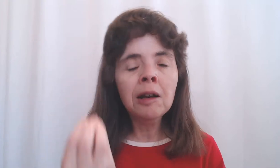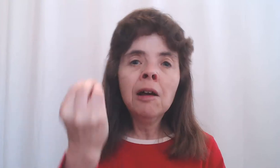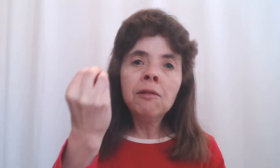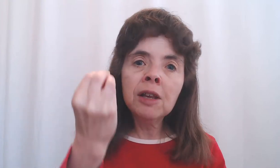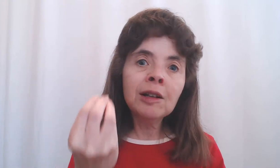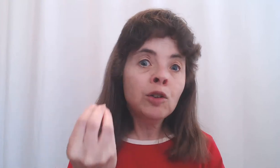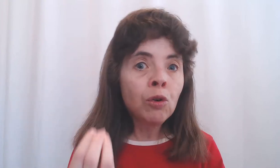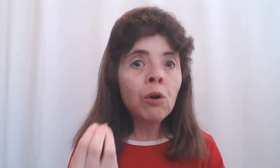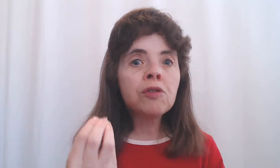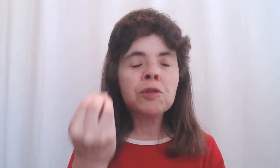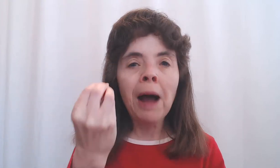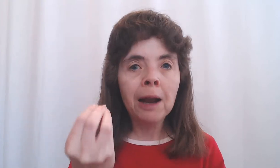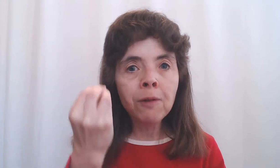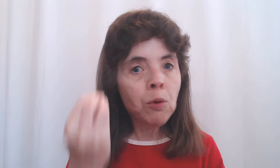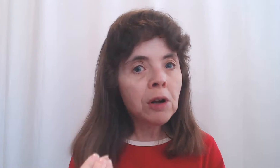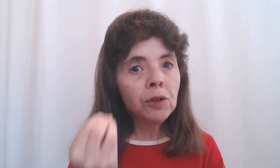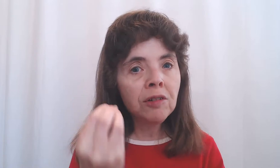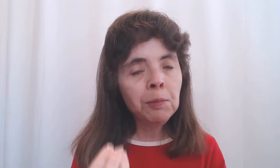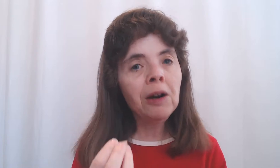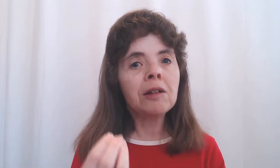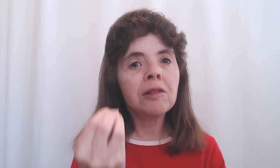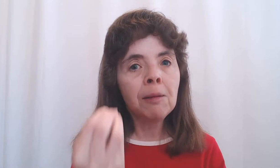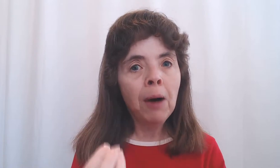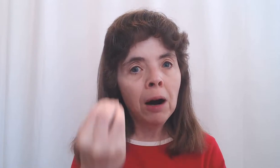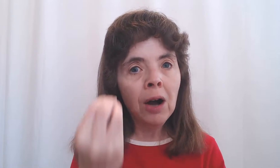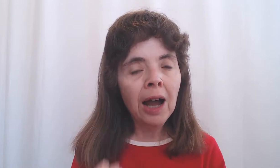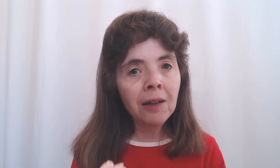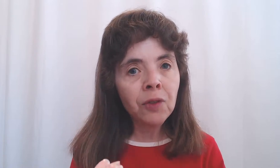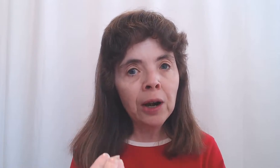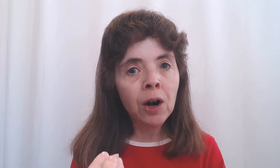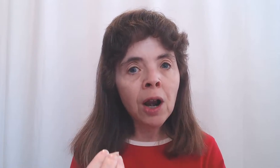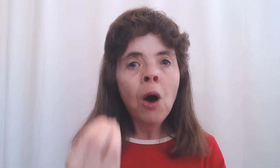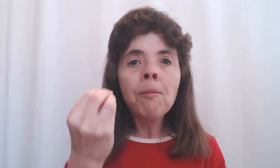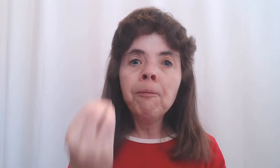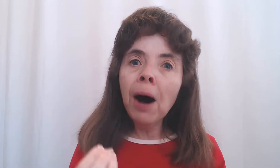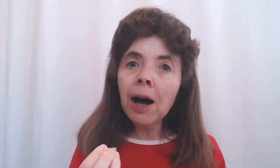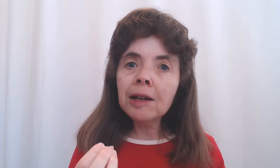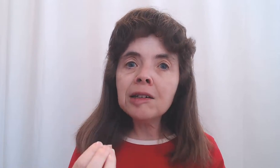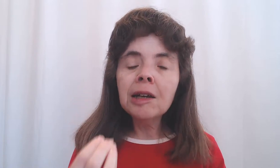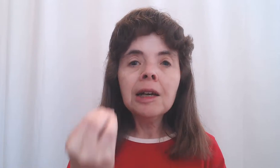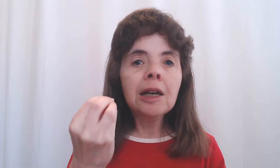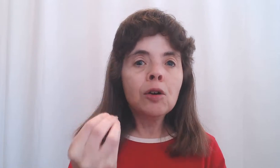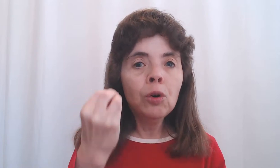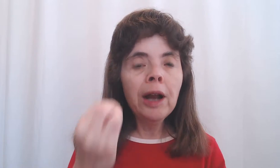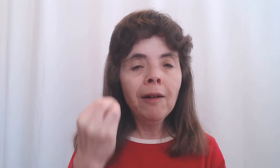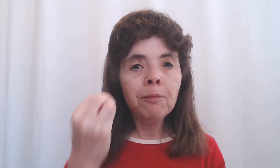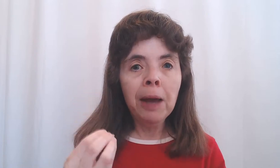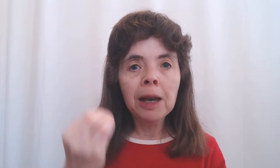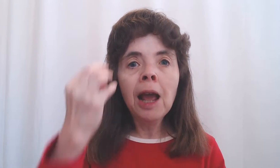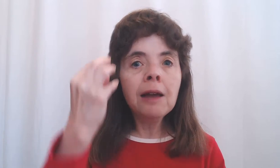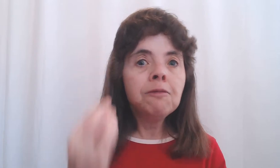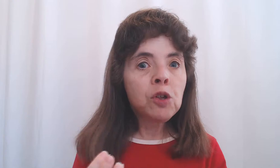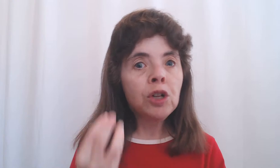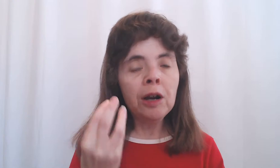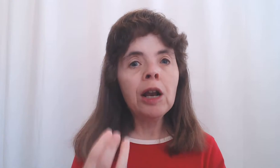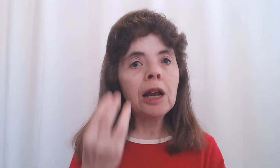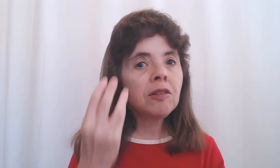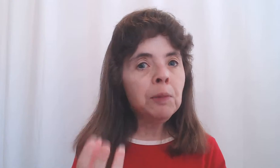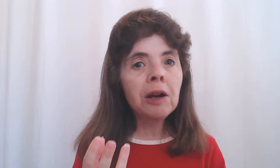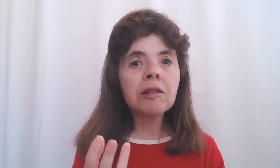that is endorsed by a veridical experience that Paul had there. But it could have been a visionary experience,